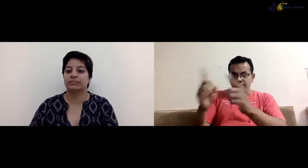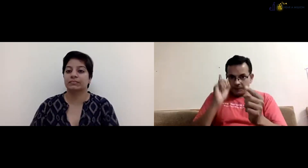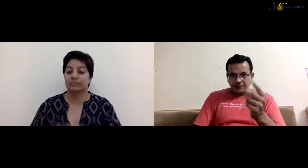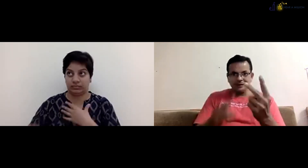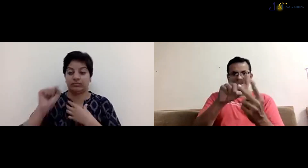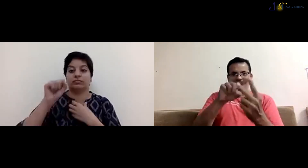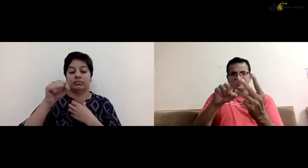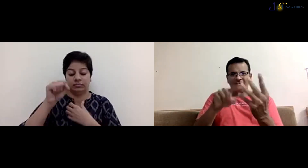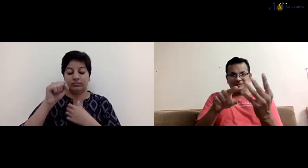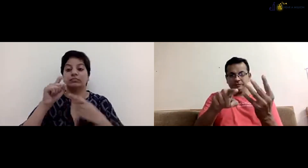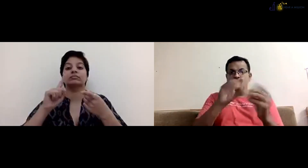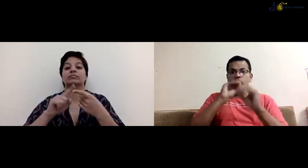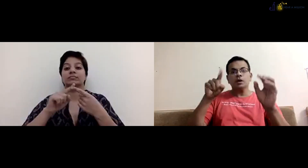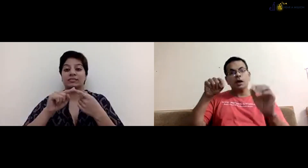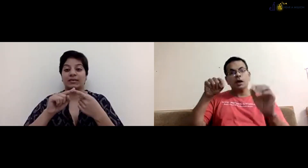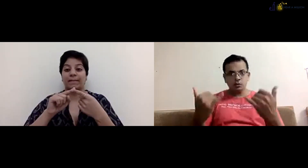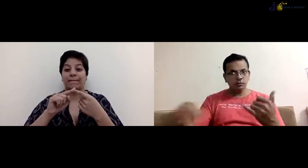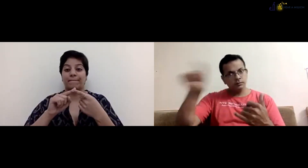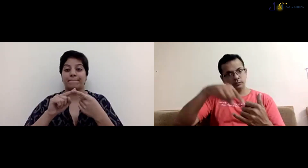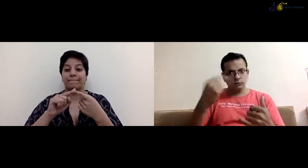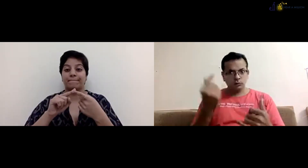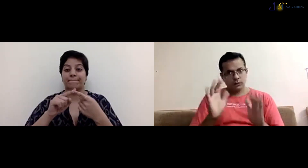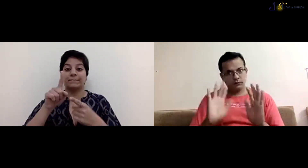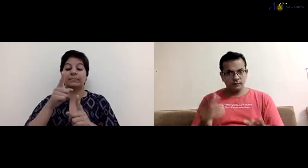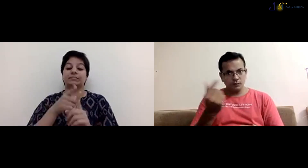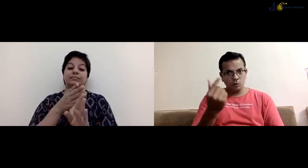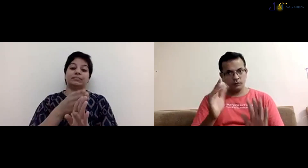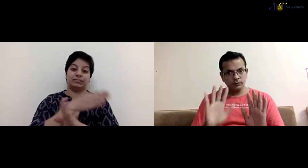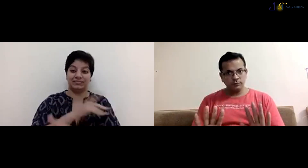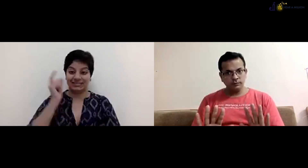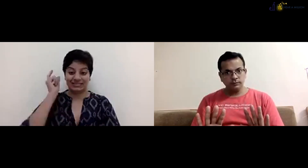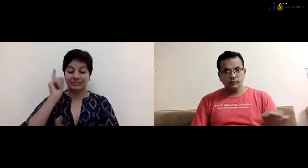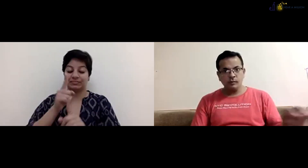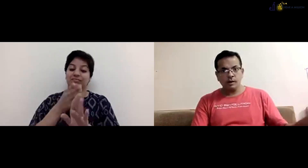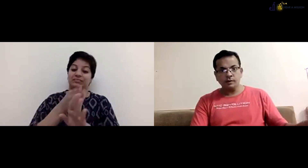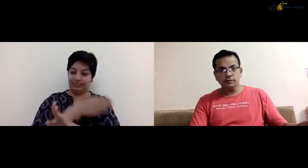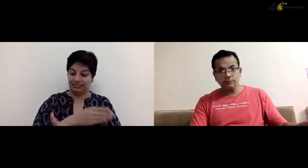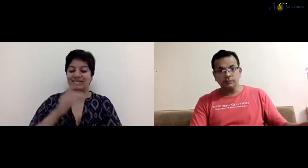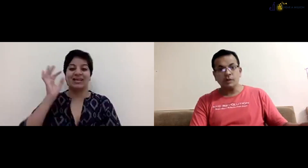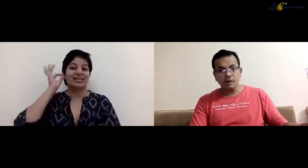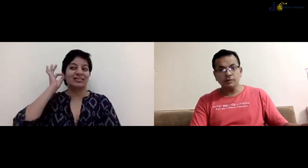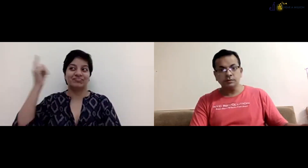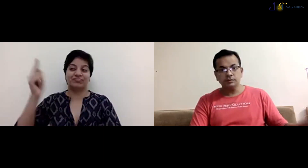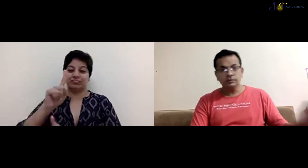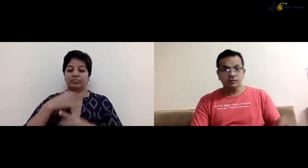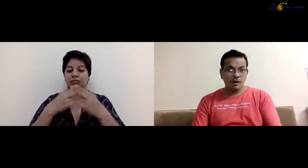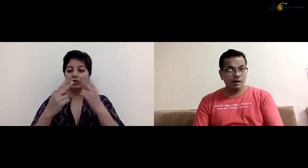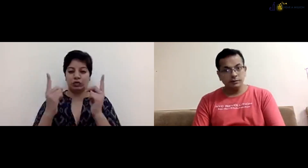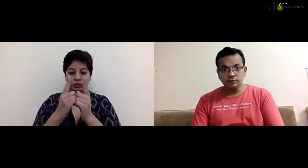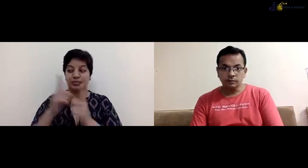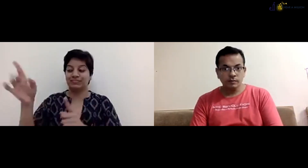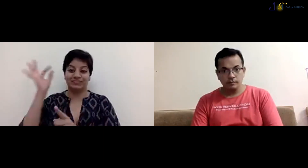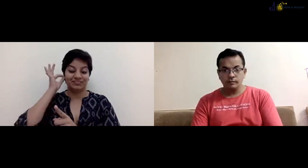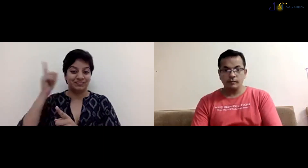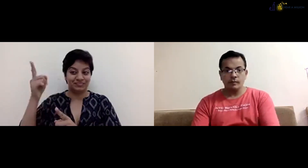are you spreading the awareness that they should tap on your shoulder and they should take turns to talk to you? Yeah, yes, I was doing that.